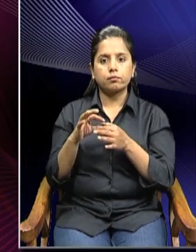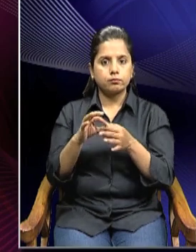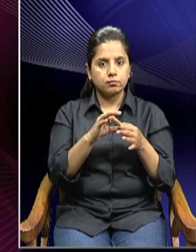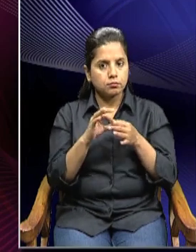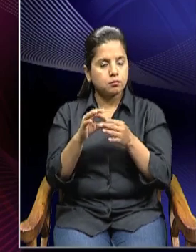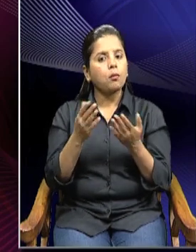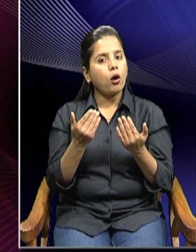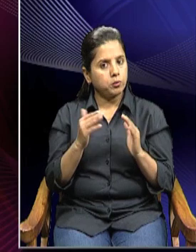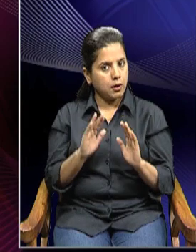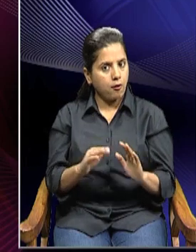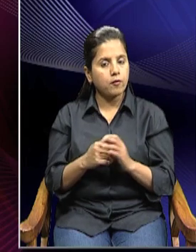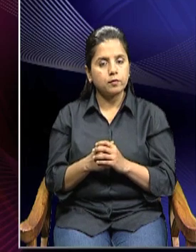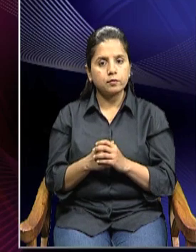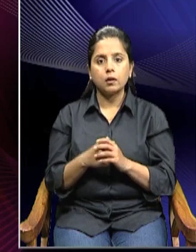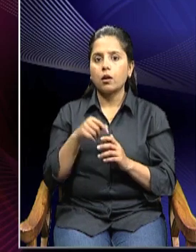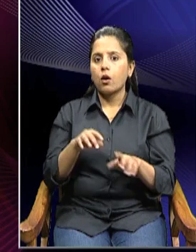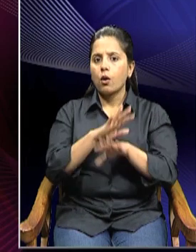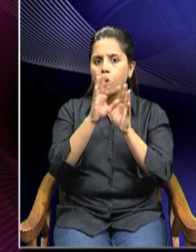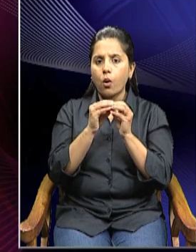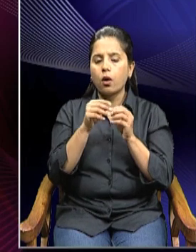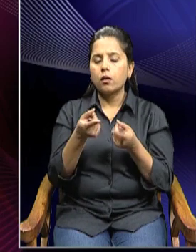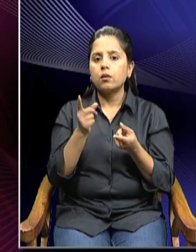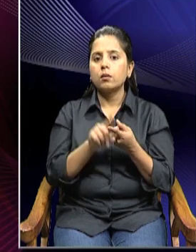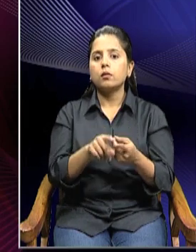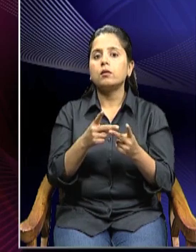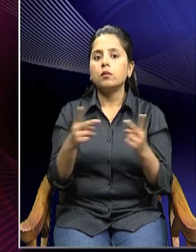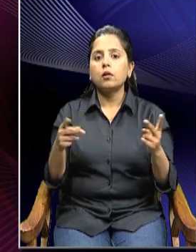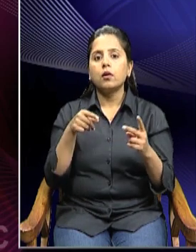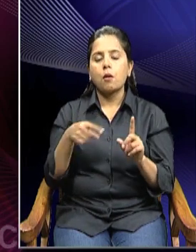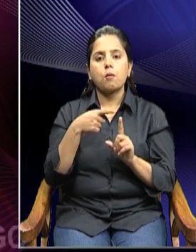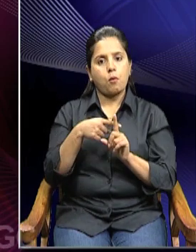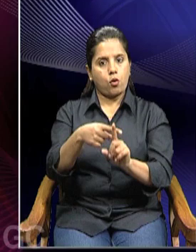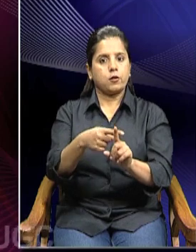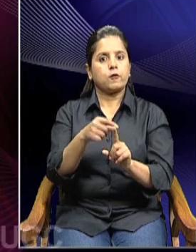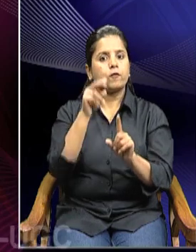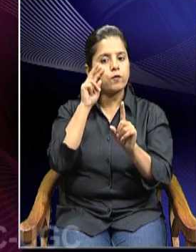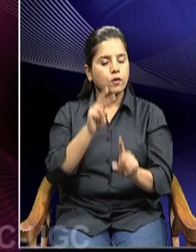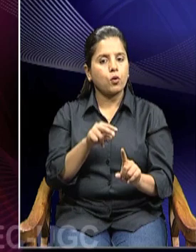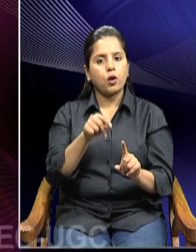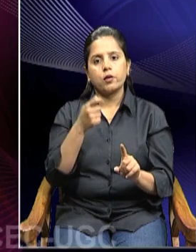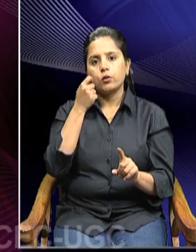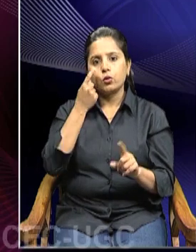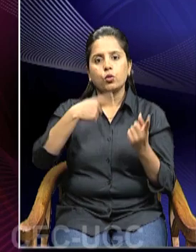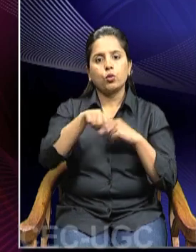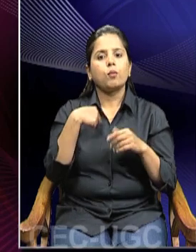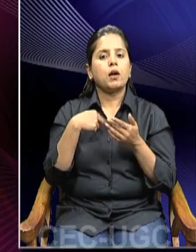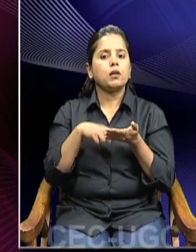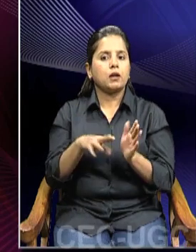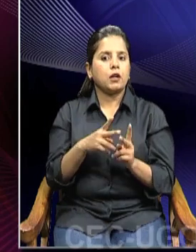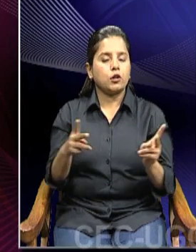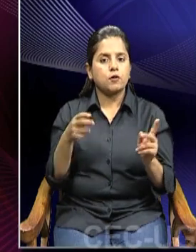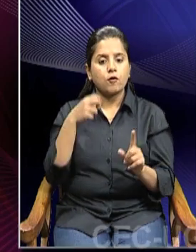cooperation is possible, and all this is based on a positive view of the human nature, a